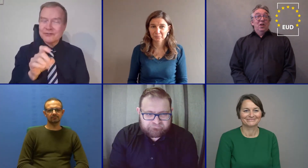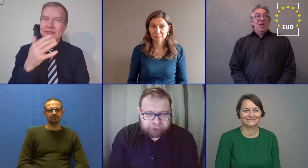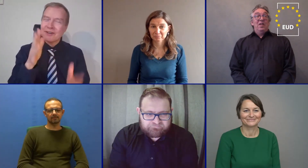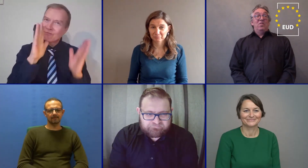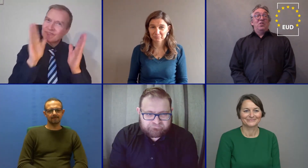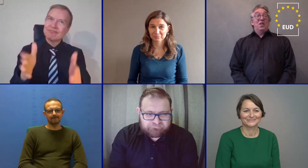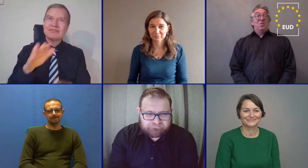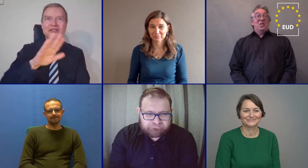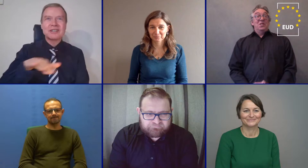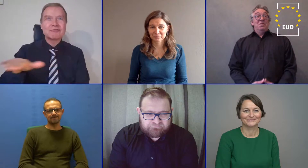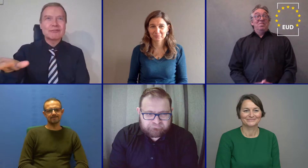Interesting question.